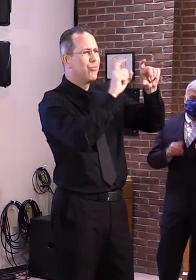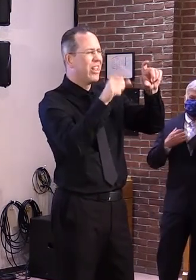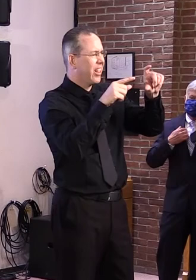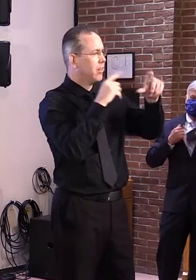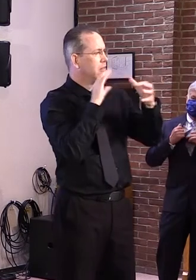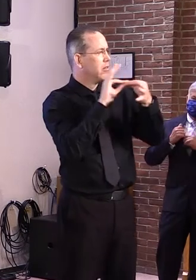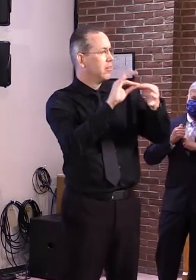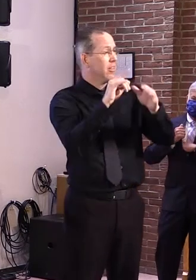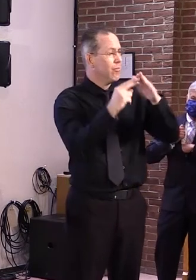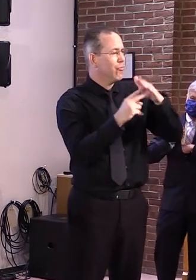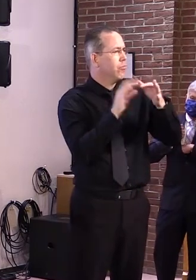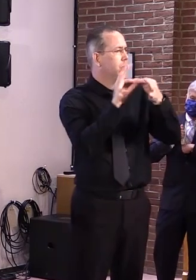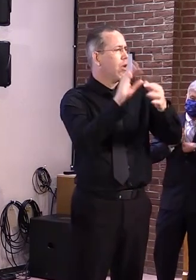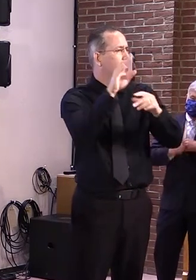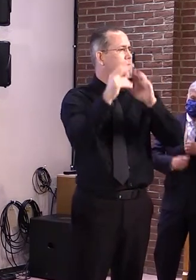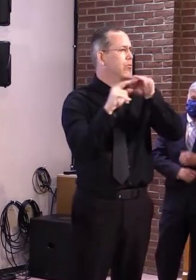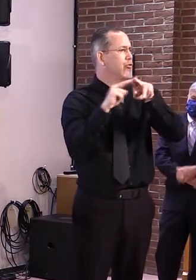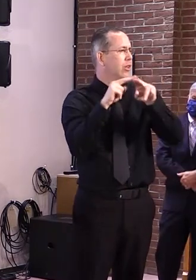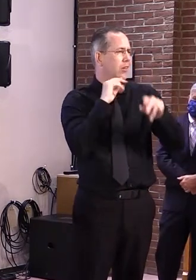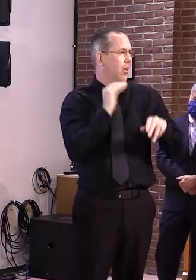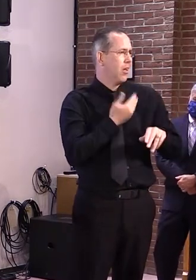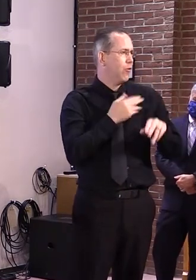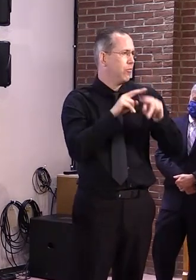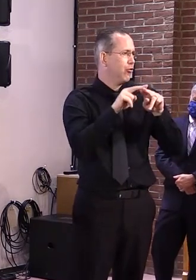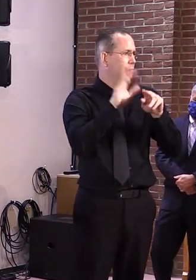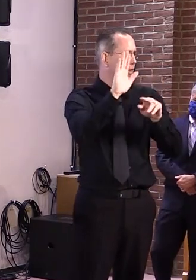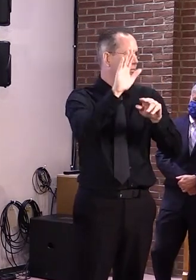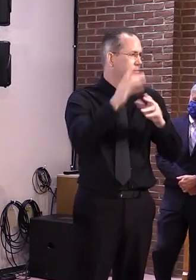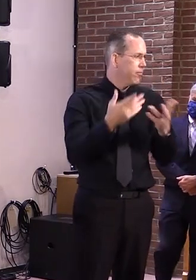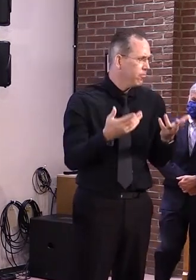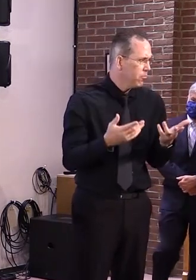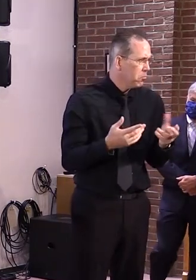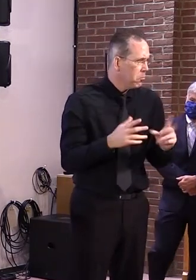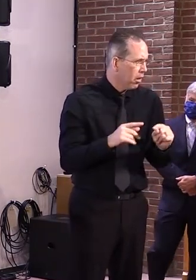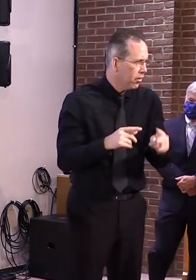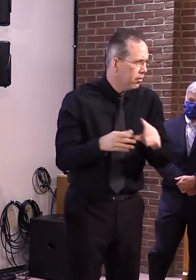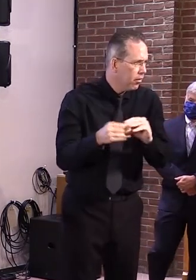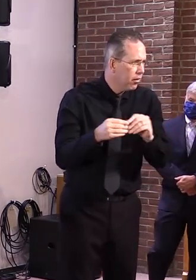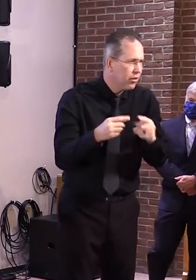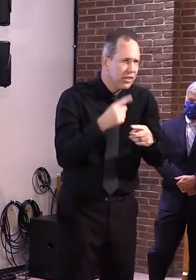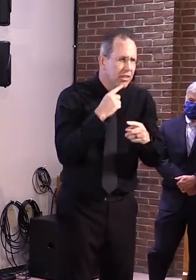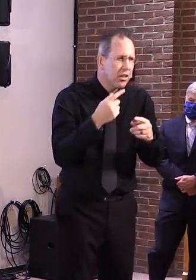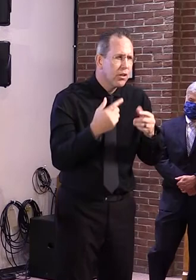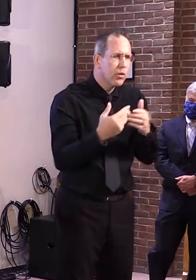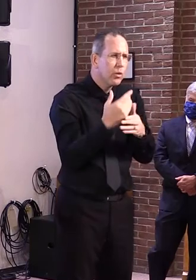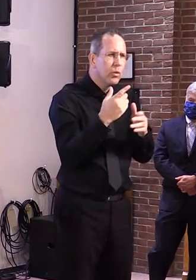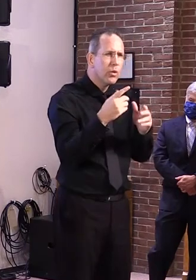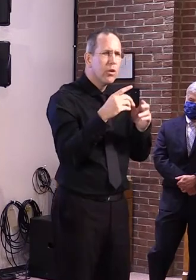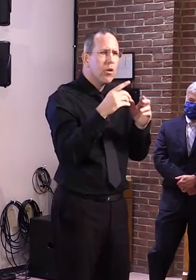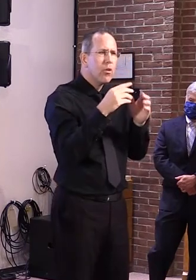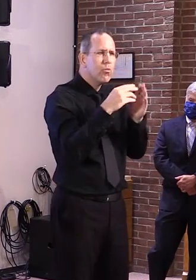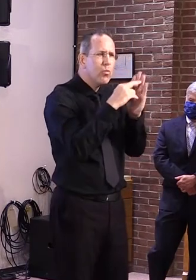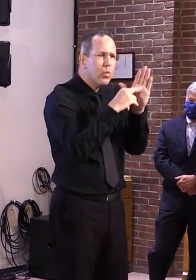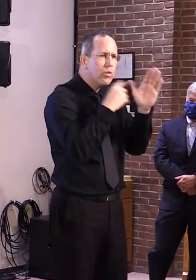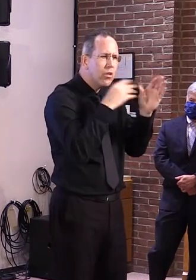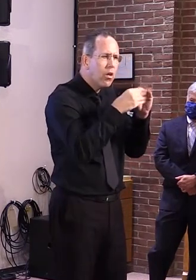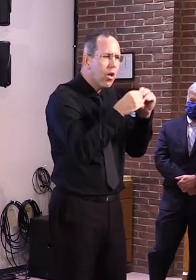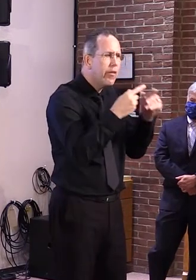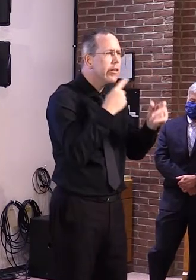and that having paint, you know, I mean, chalk is one thing, but having paint in the right of